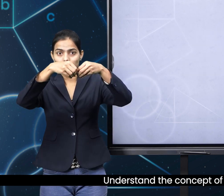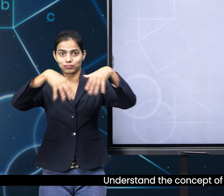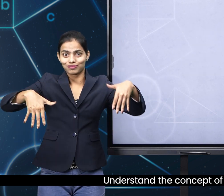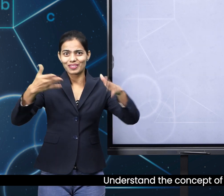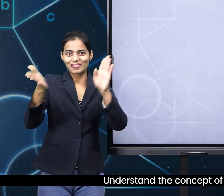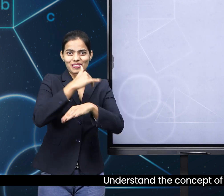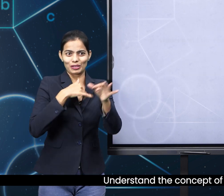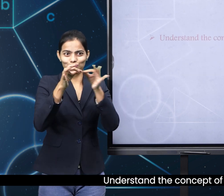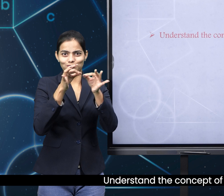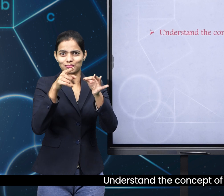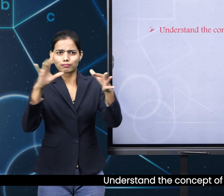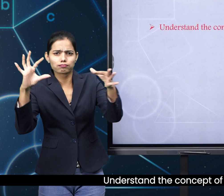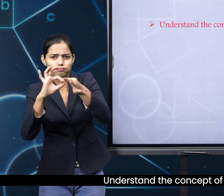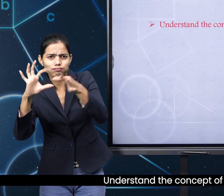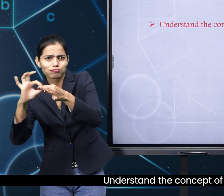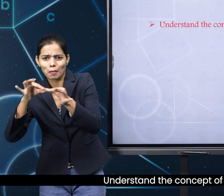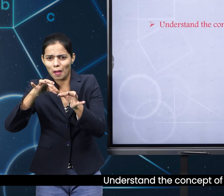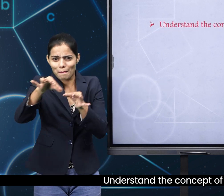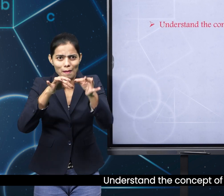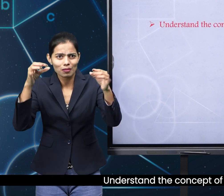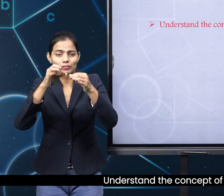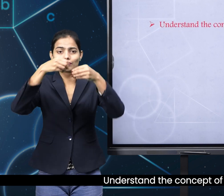Understand the concept of compound proportion.